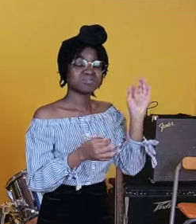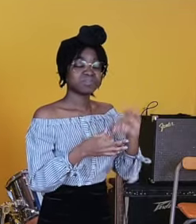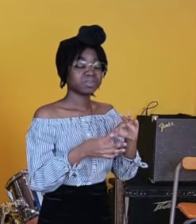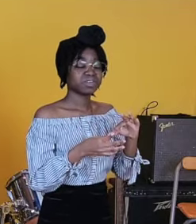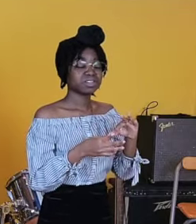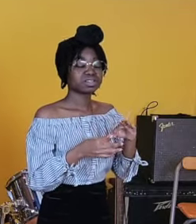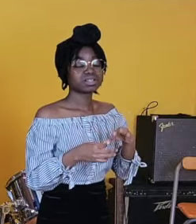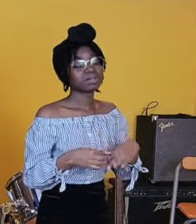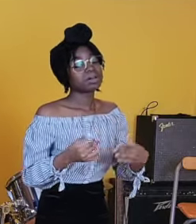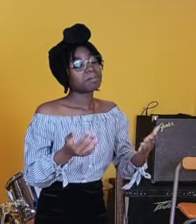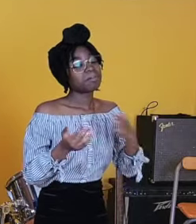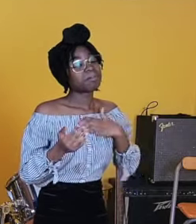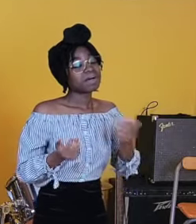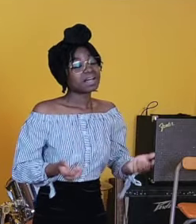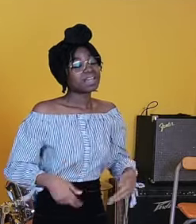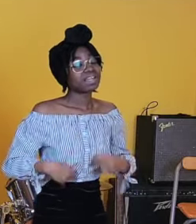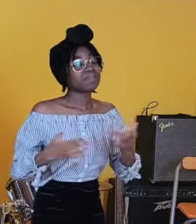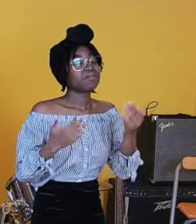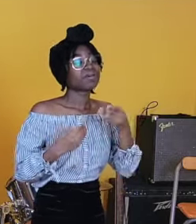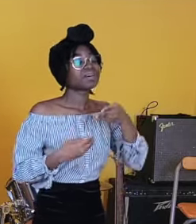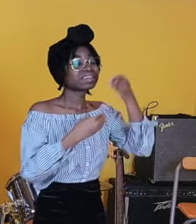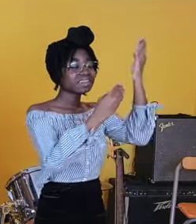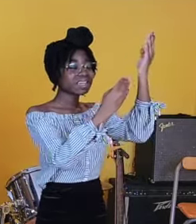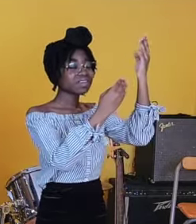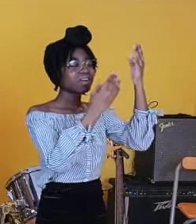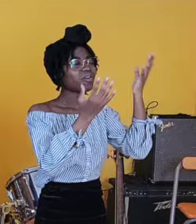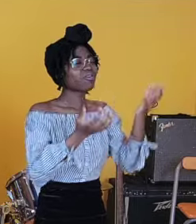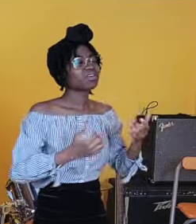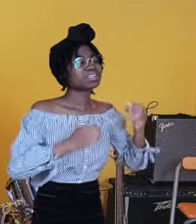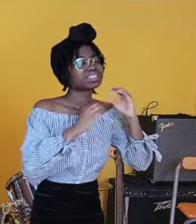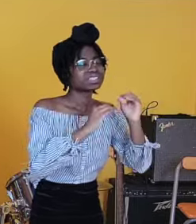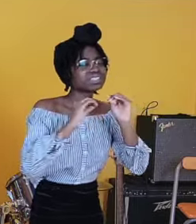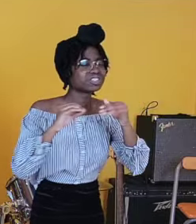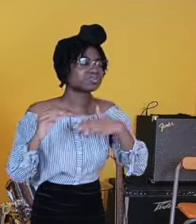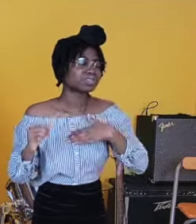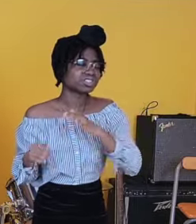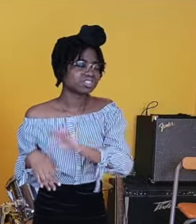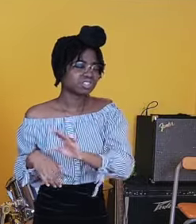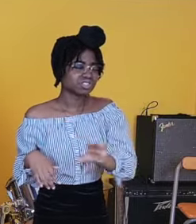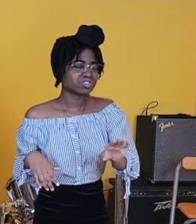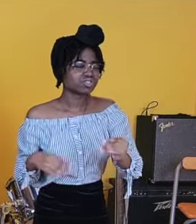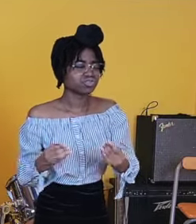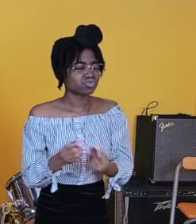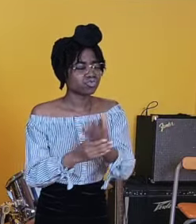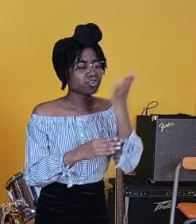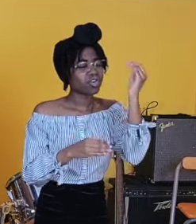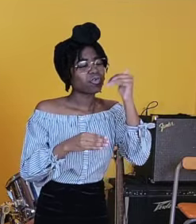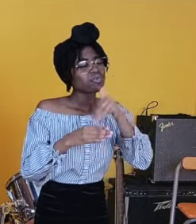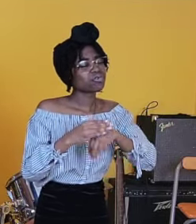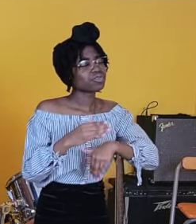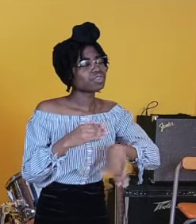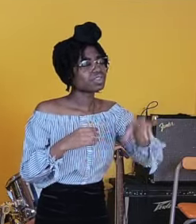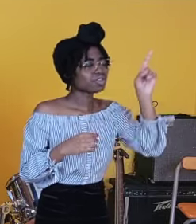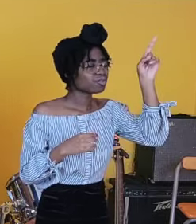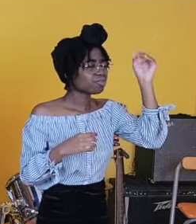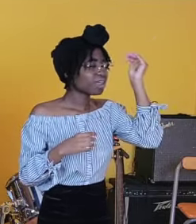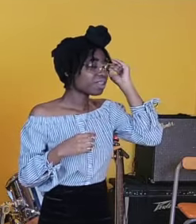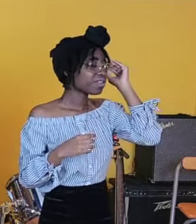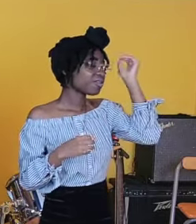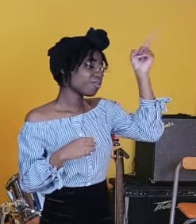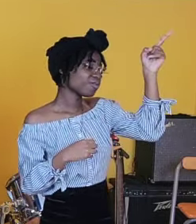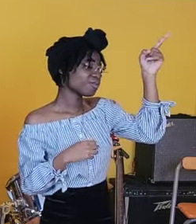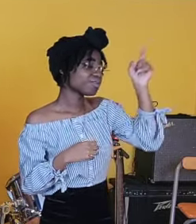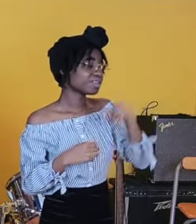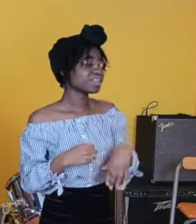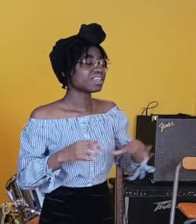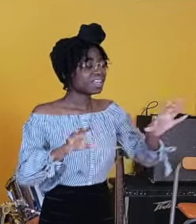I just want to give my life to you so that I can train my children to grow in you, to know you. So please accept